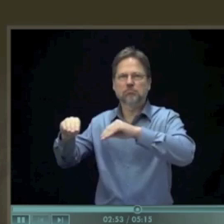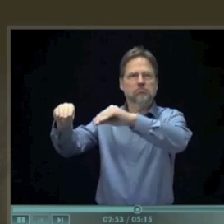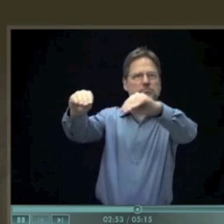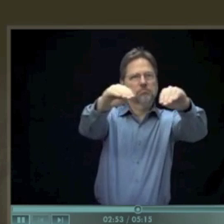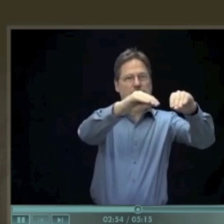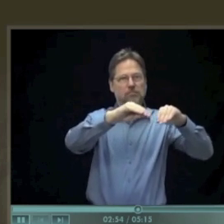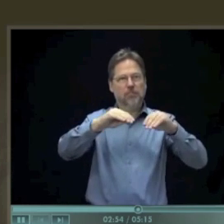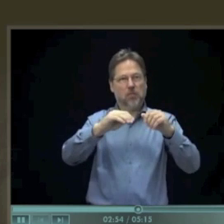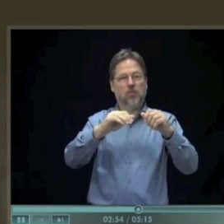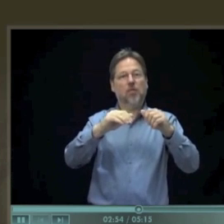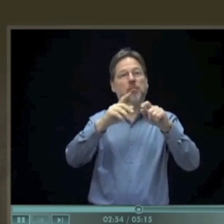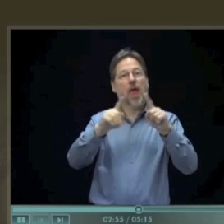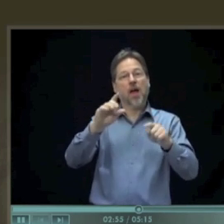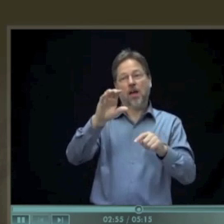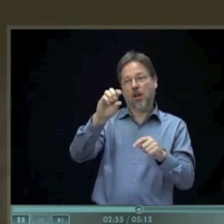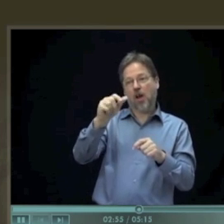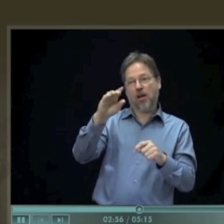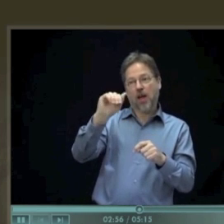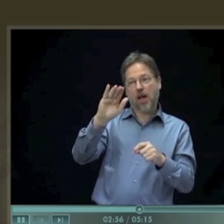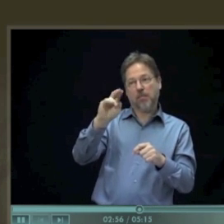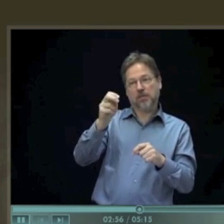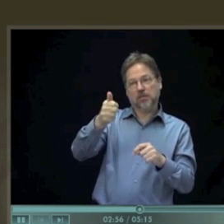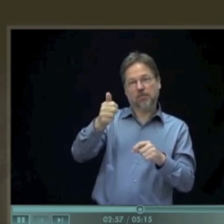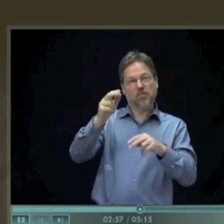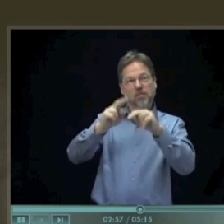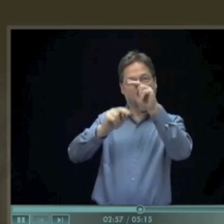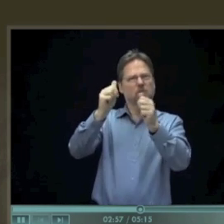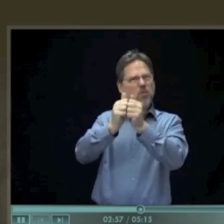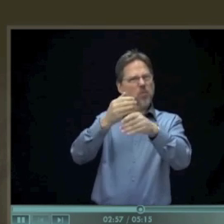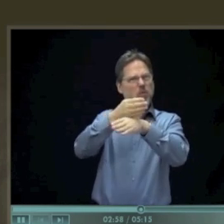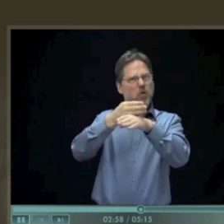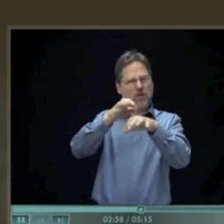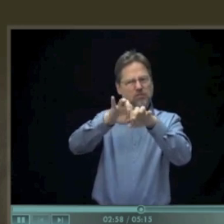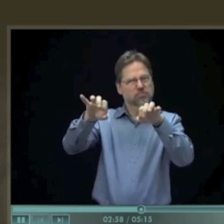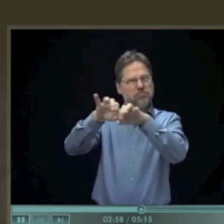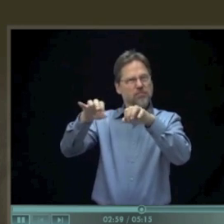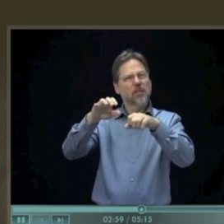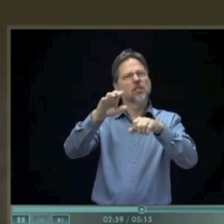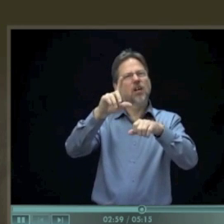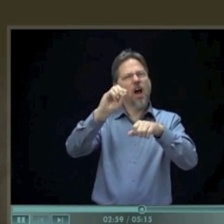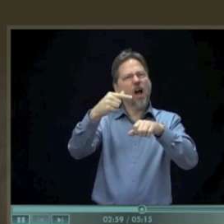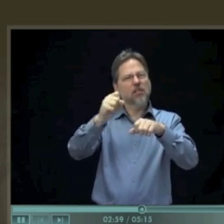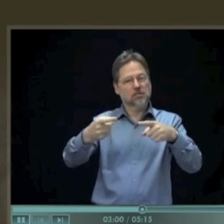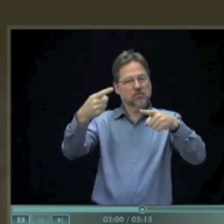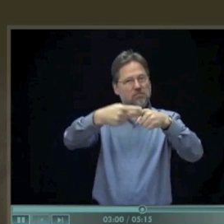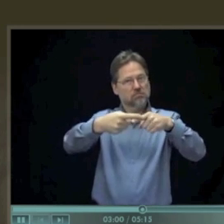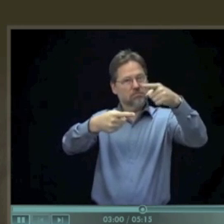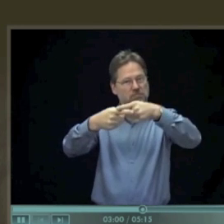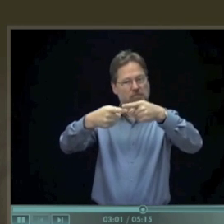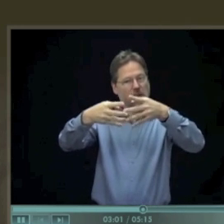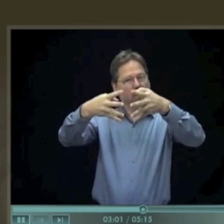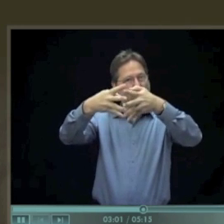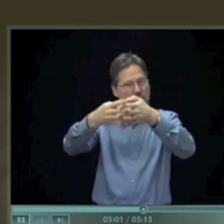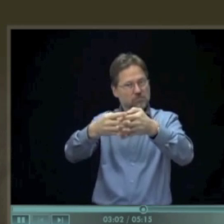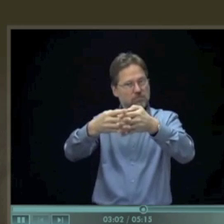America, and people moved from place to place, but log cabins could be built with